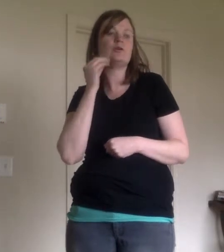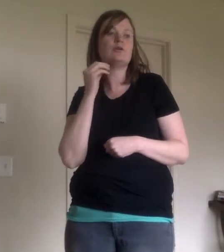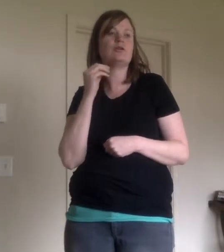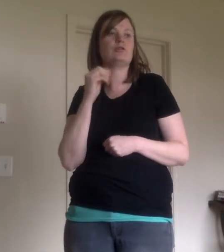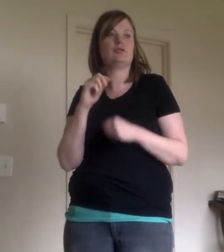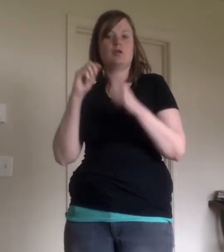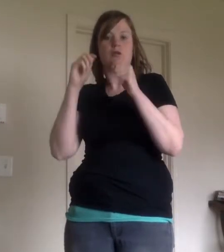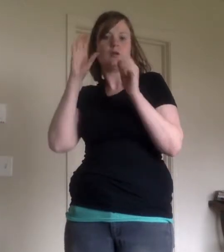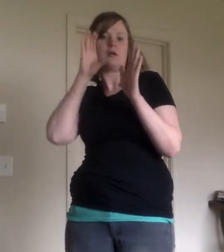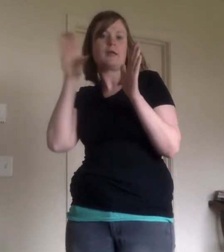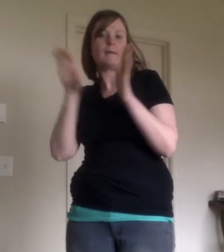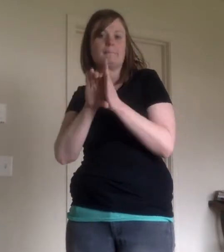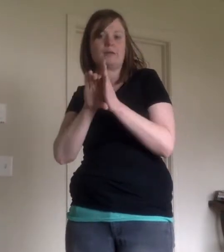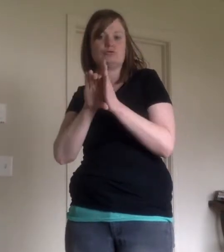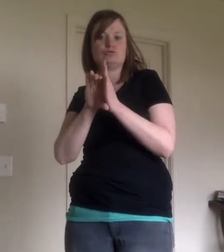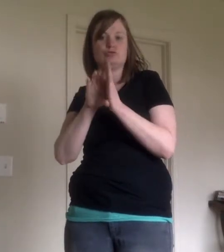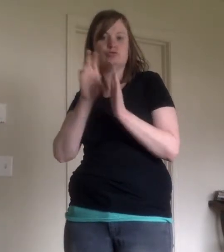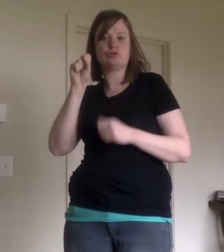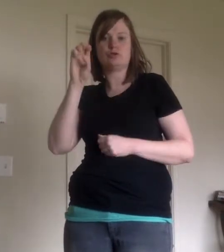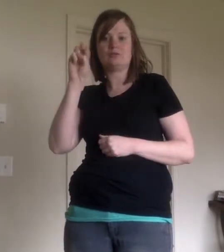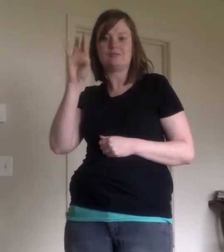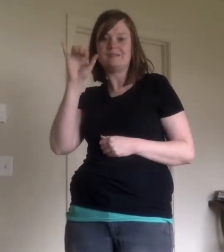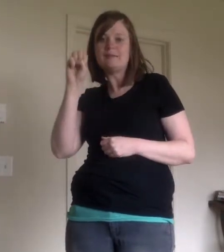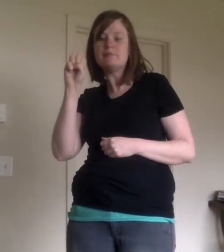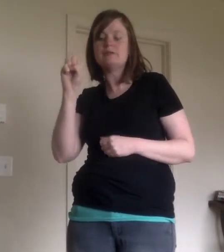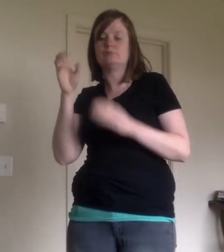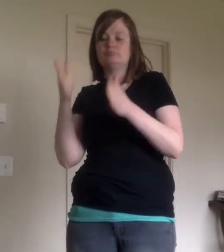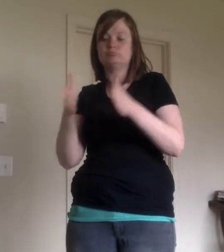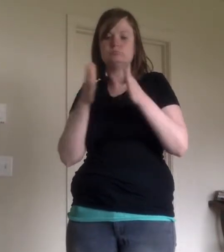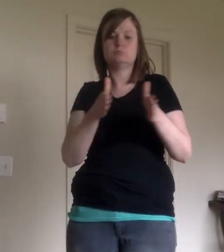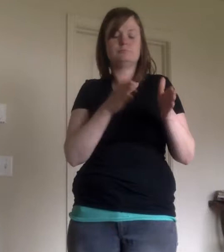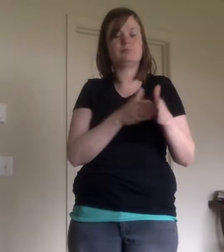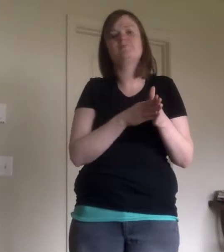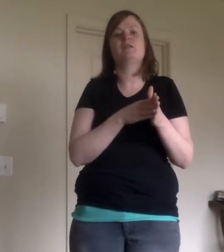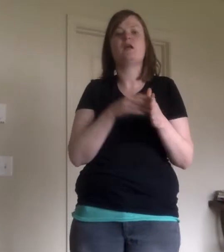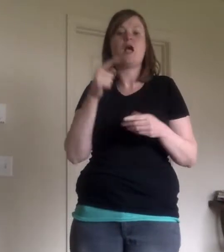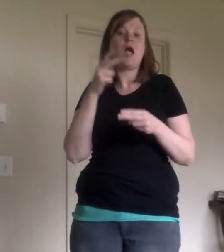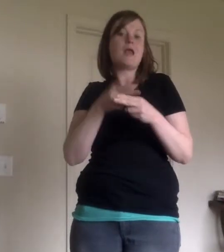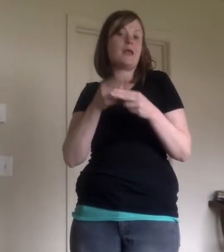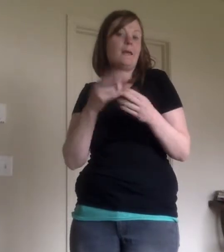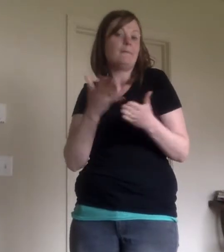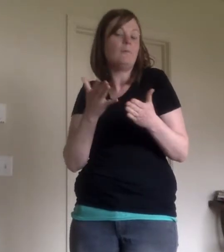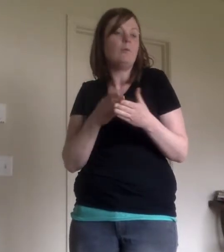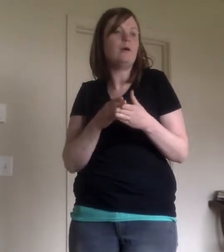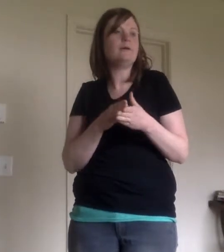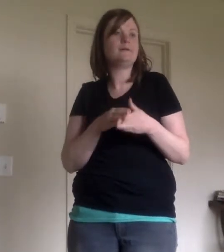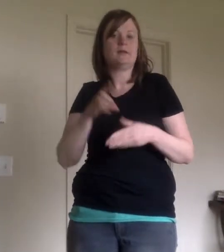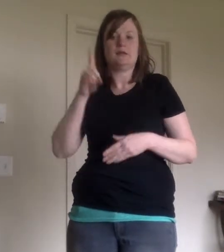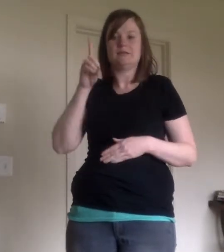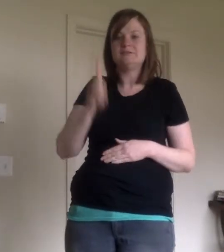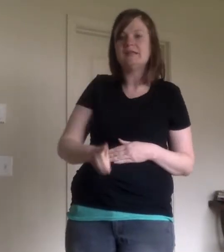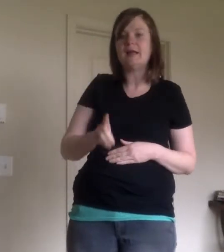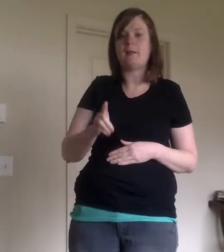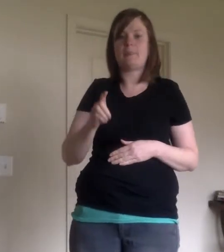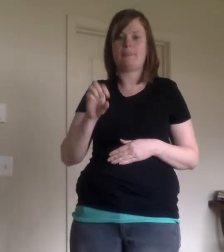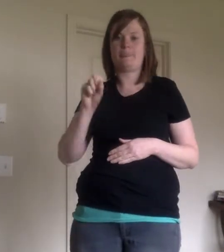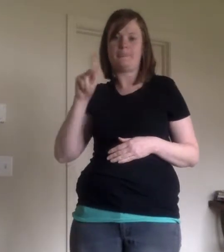that series was inspired by an old hip-hop song by this guy named Guru. The name of the song was Down the Back Streets.